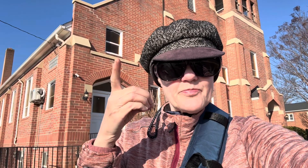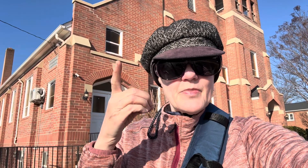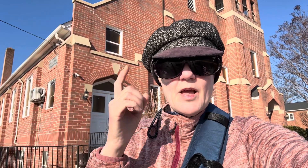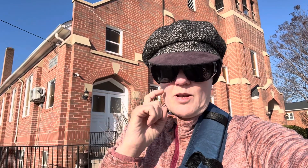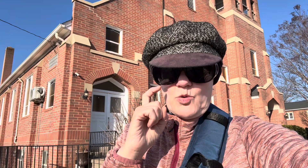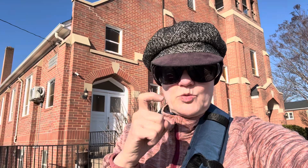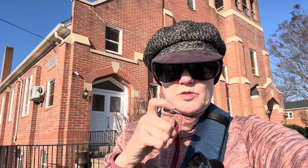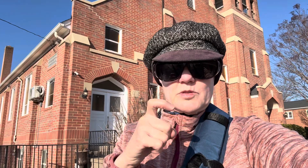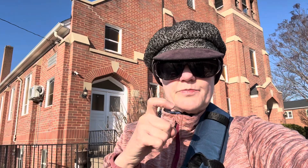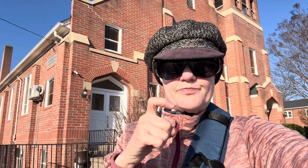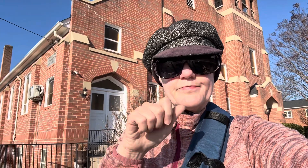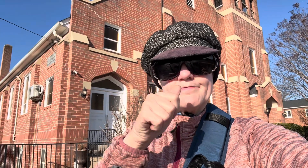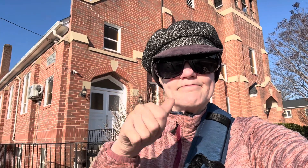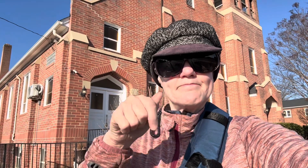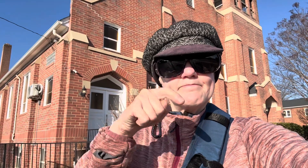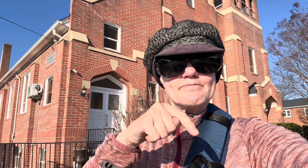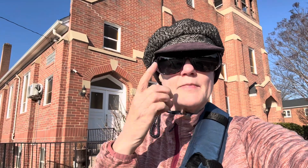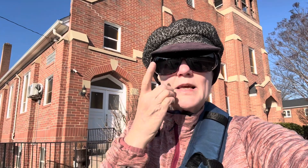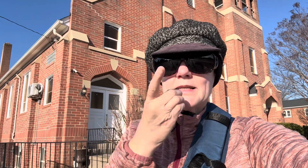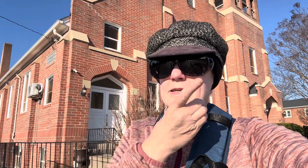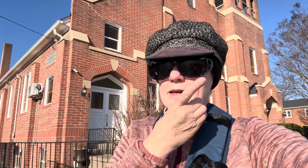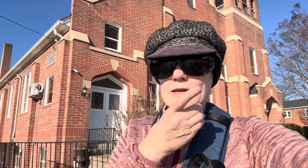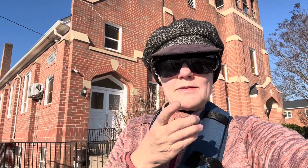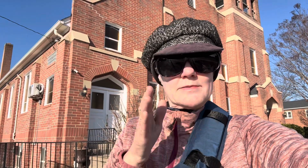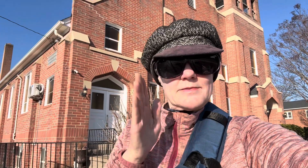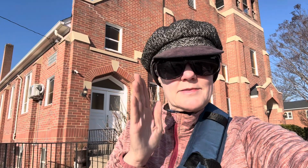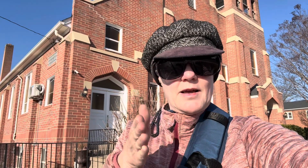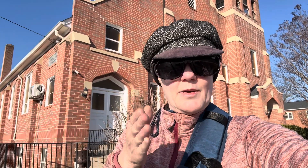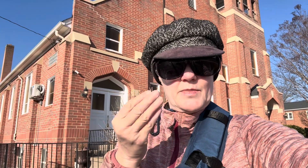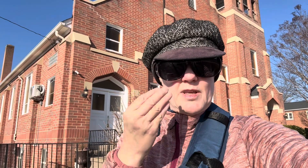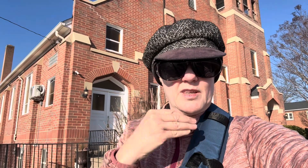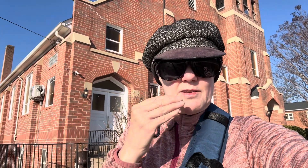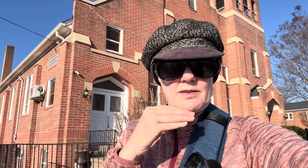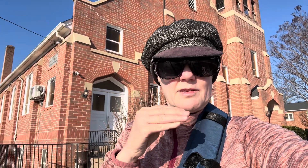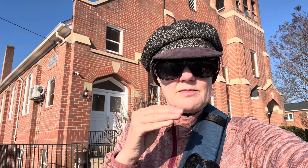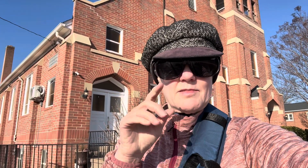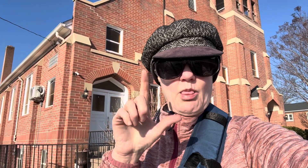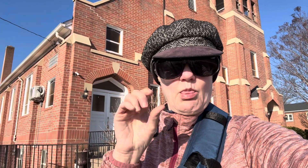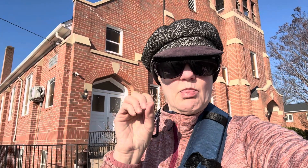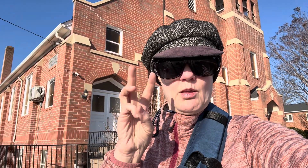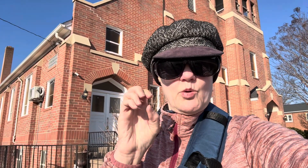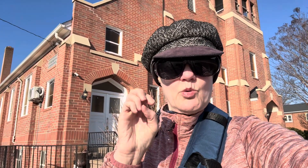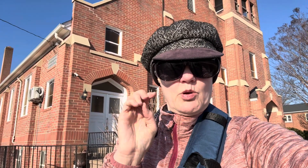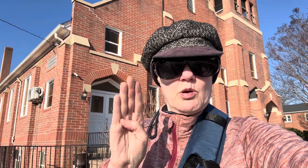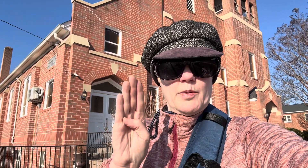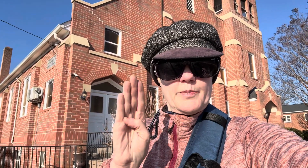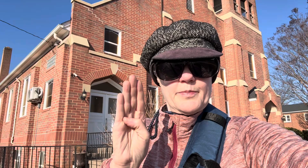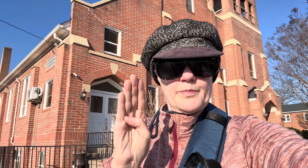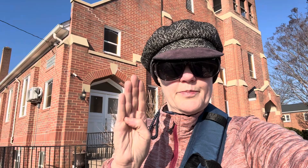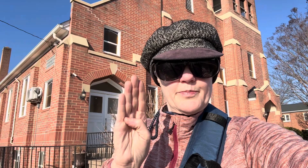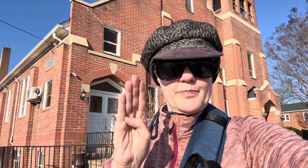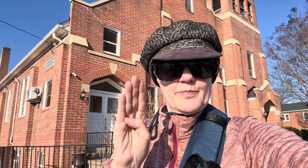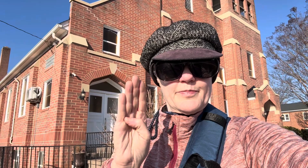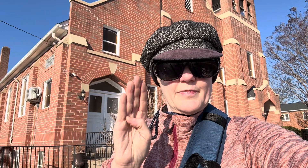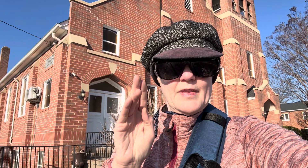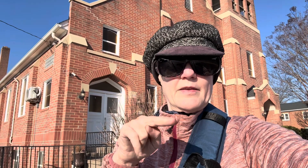And because this is a progressive disease, I've noticed any time he's gone off of his low carb, eaten too many carbs for